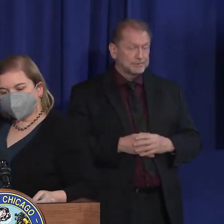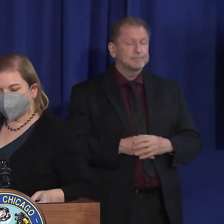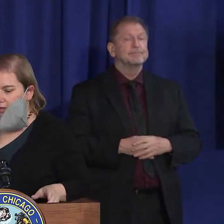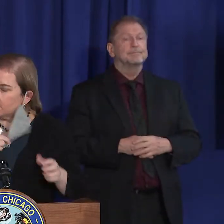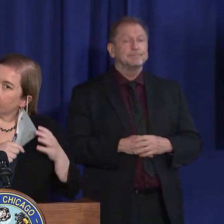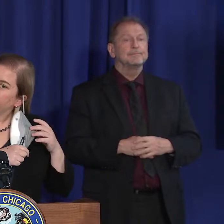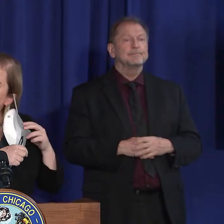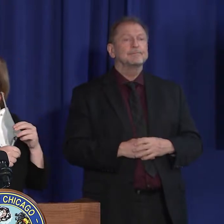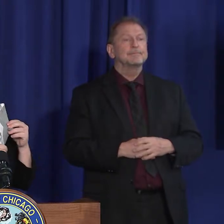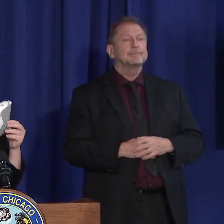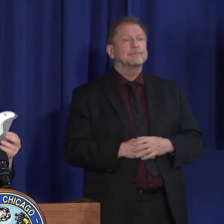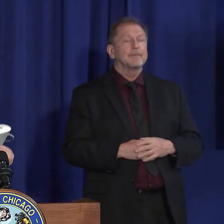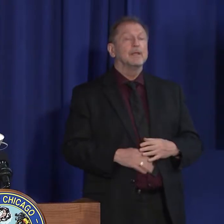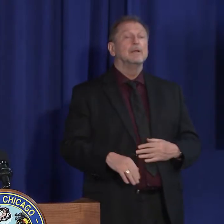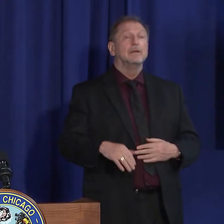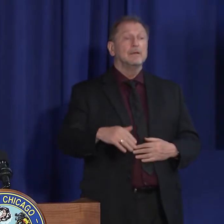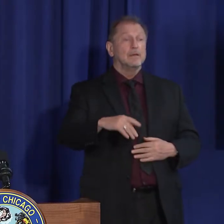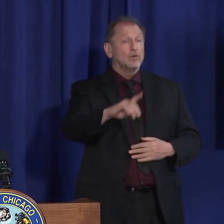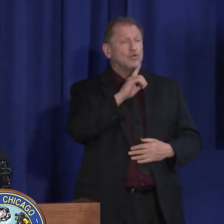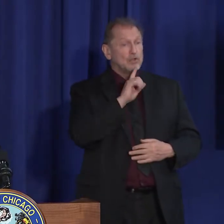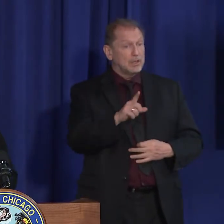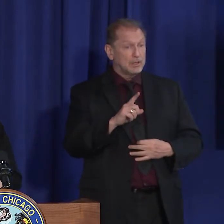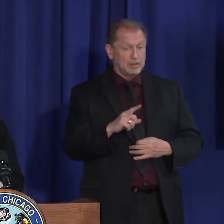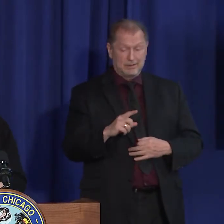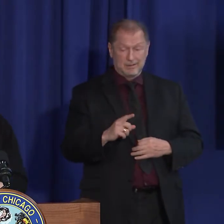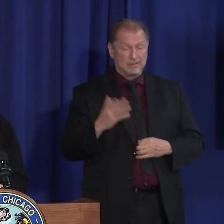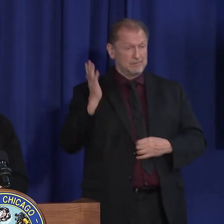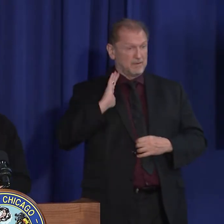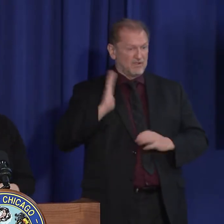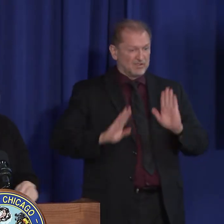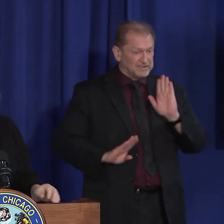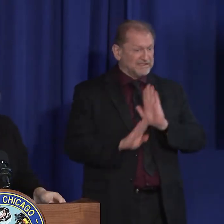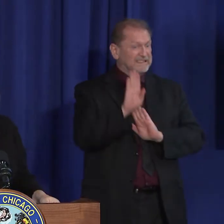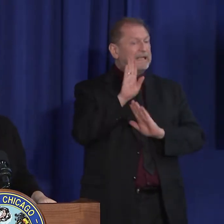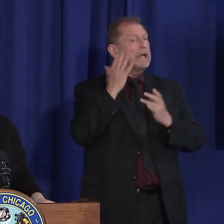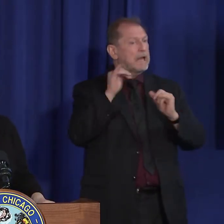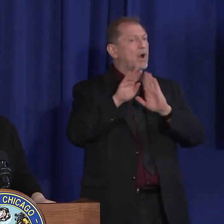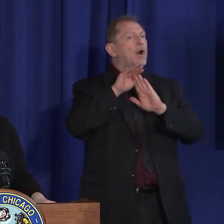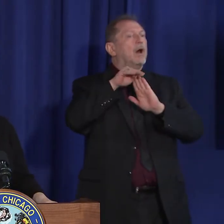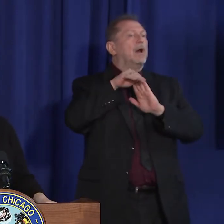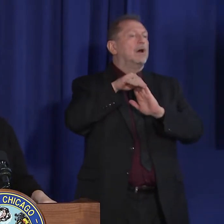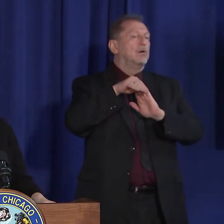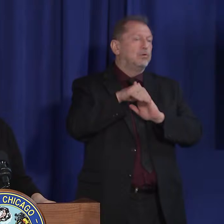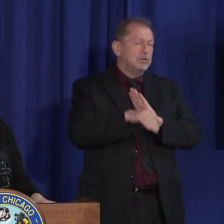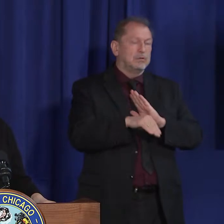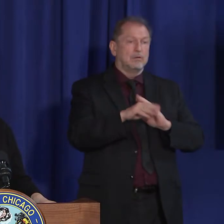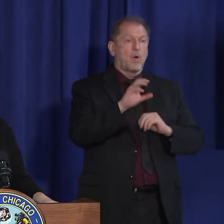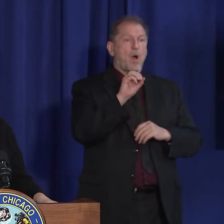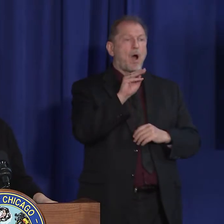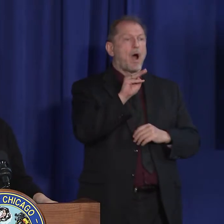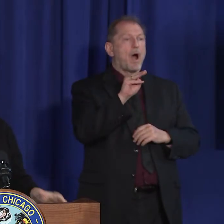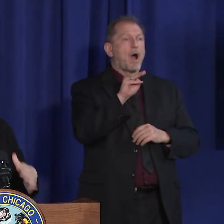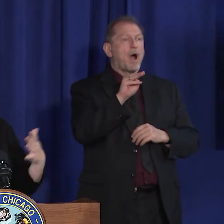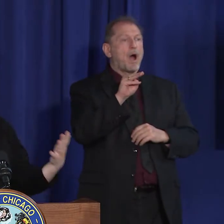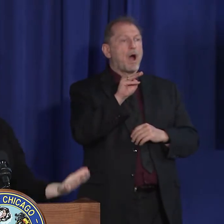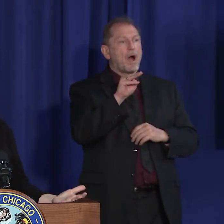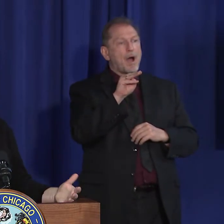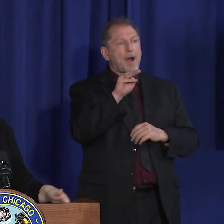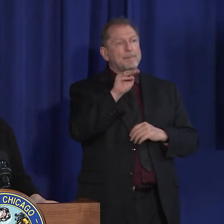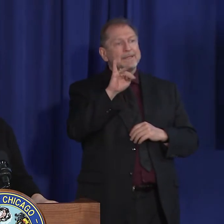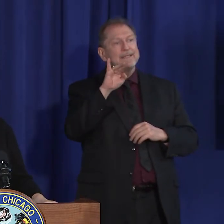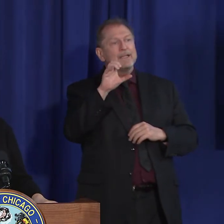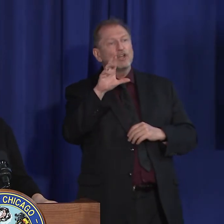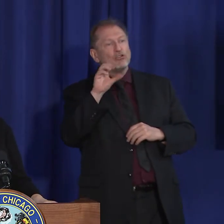Yeah. So, you know, my expectation really as we come off the Omicron surge is that not just here, but across